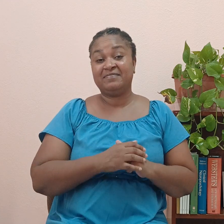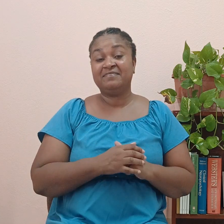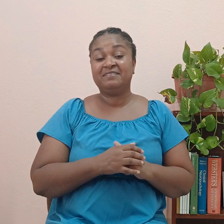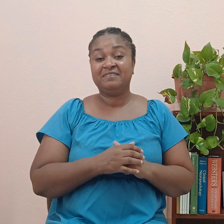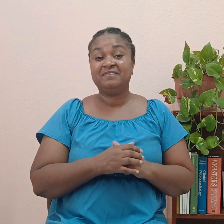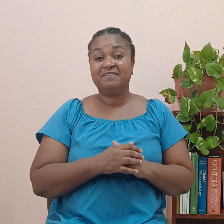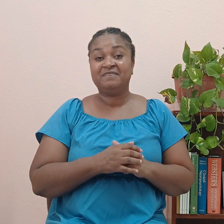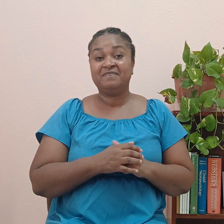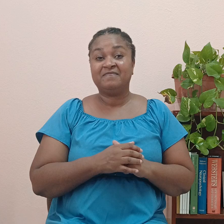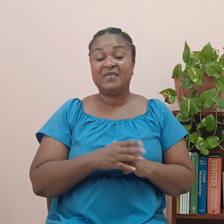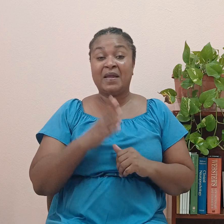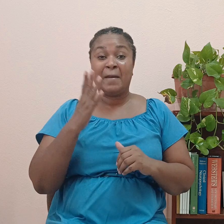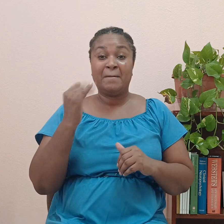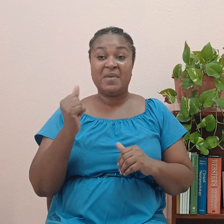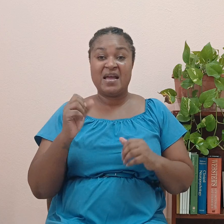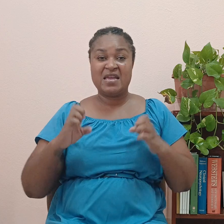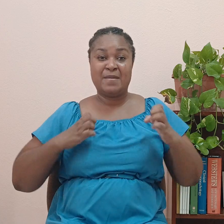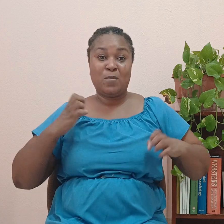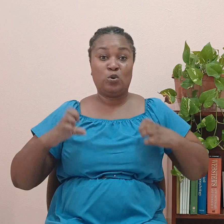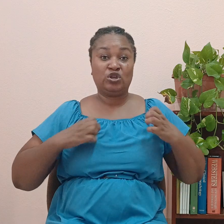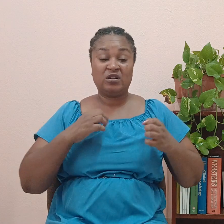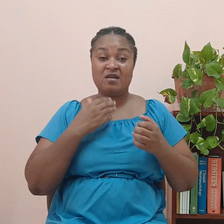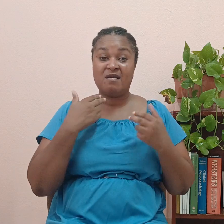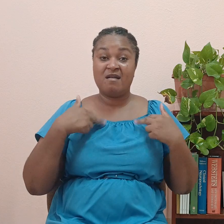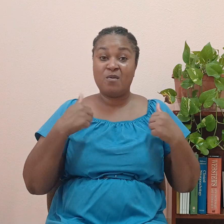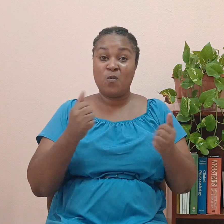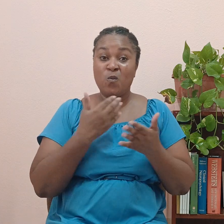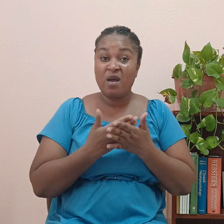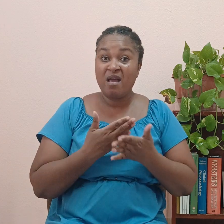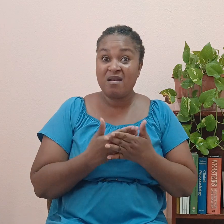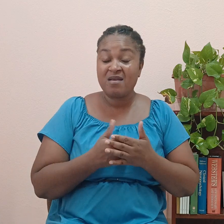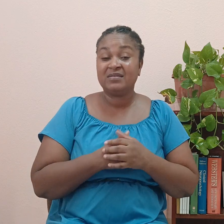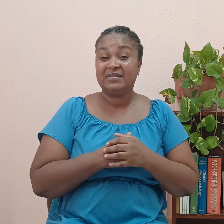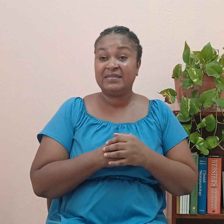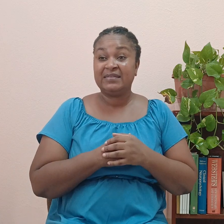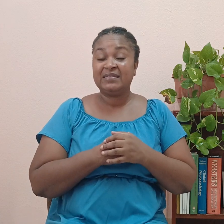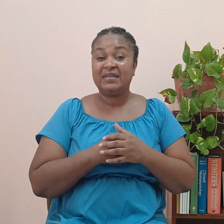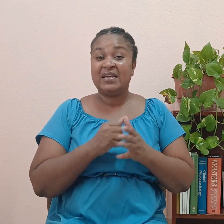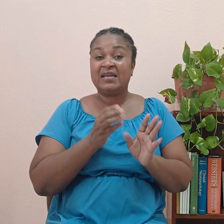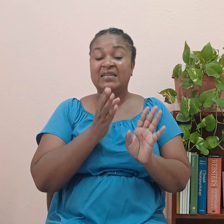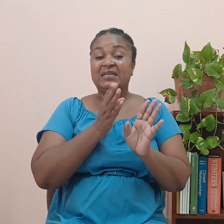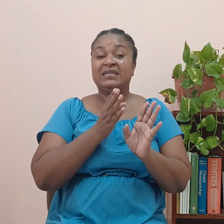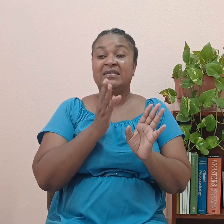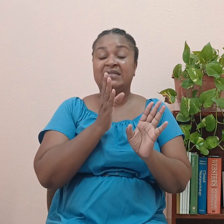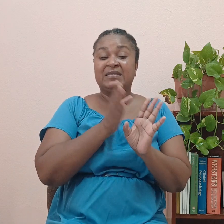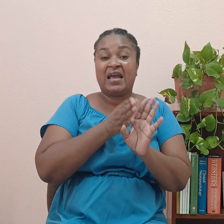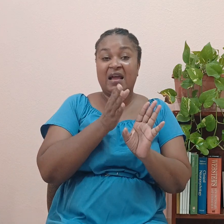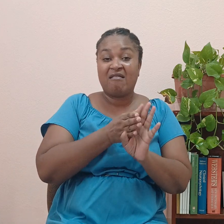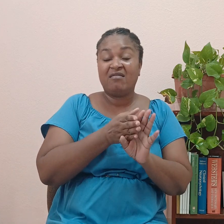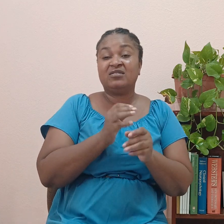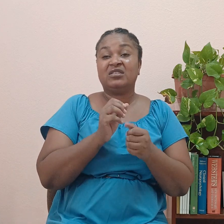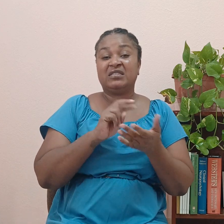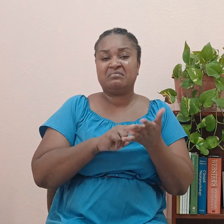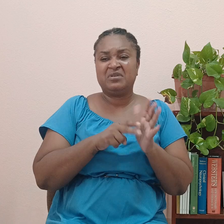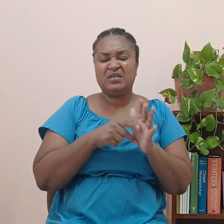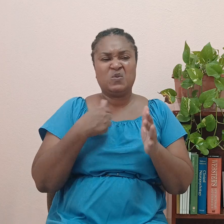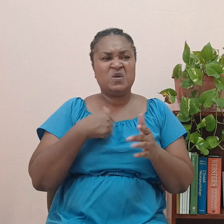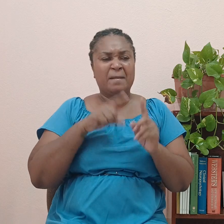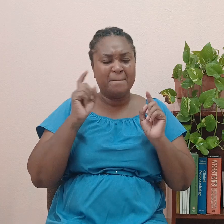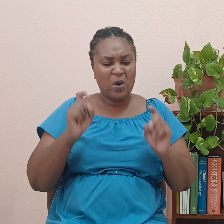By emotional wellness, psychologists mean that we remain kind to ourselves